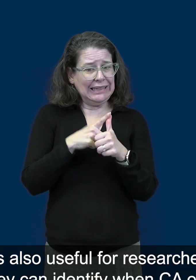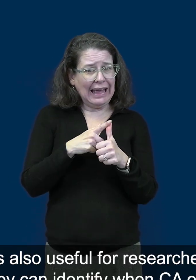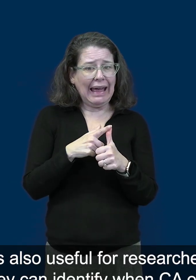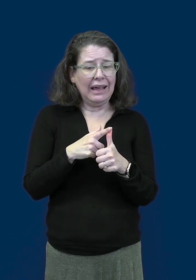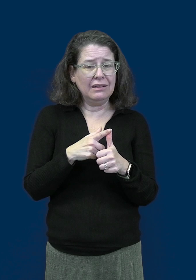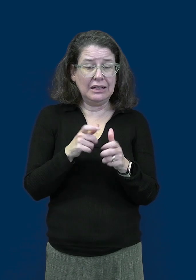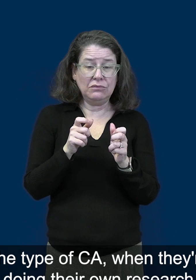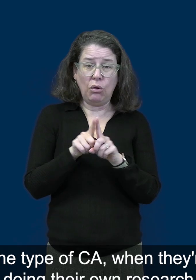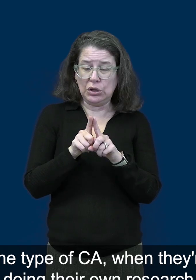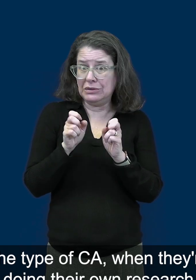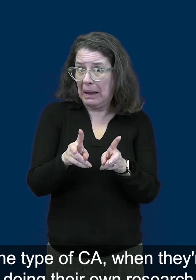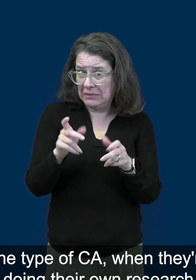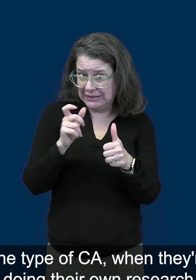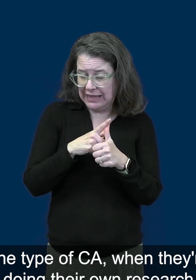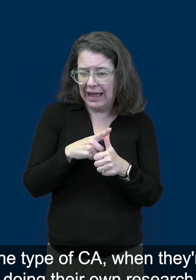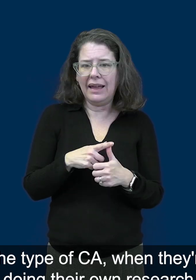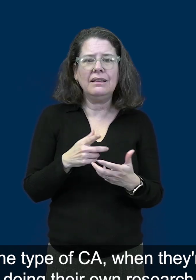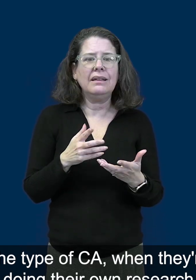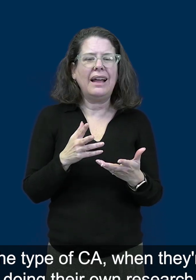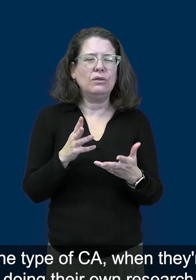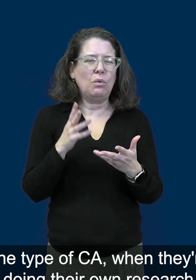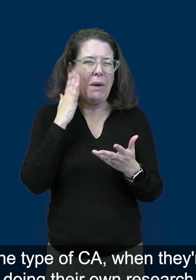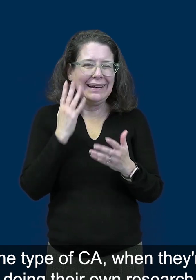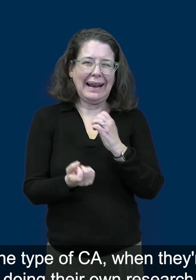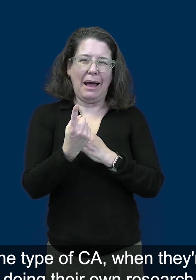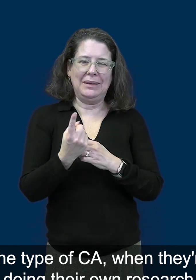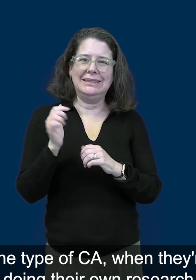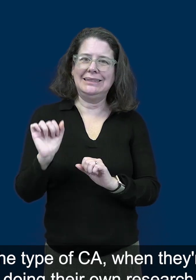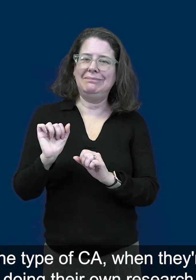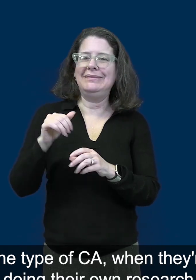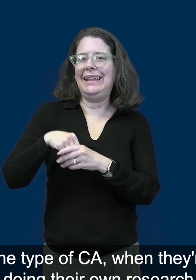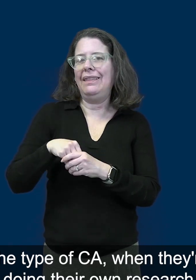when CA occurs, the type of CA, when they're doing their own research.